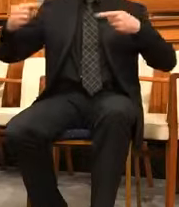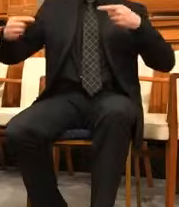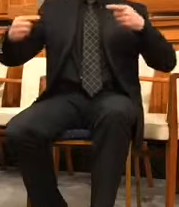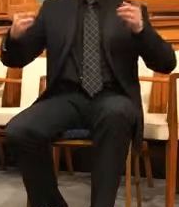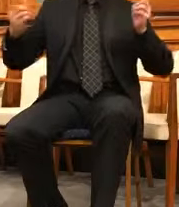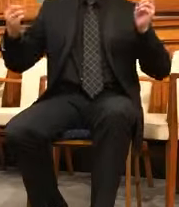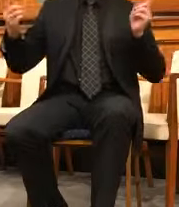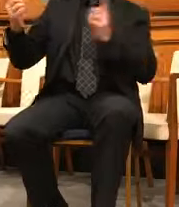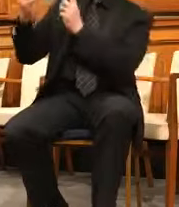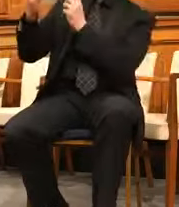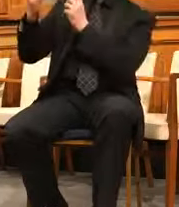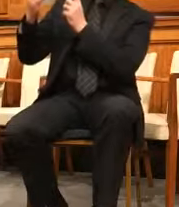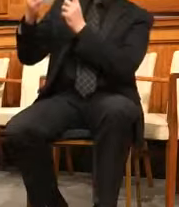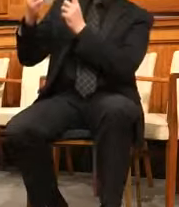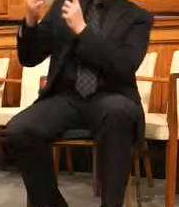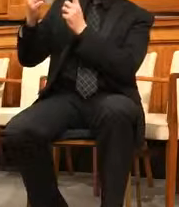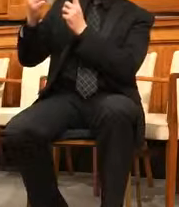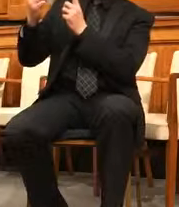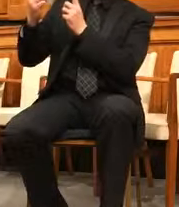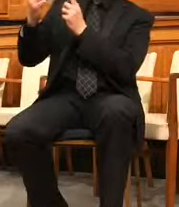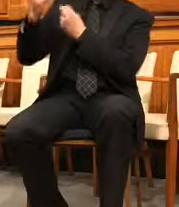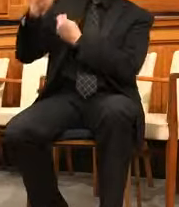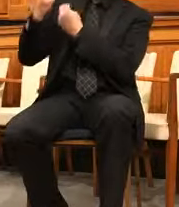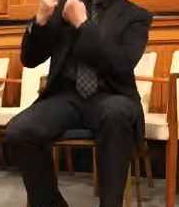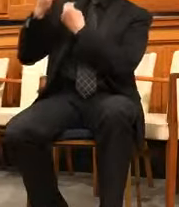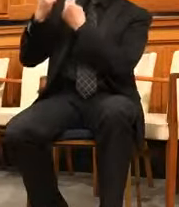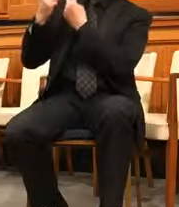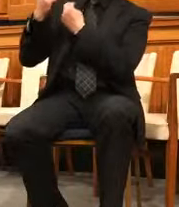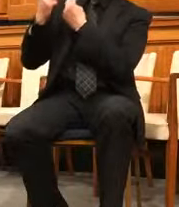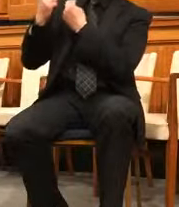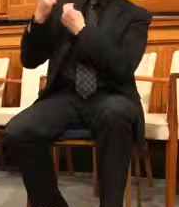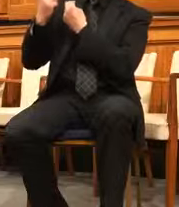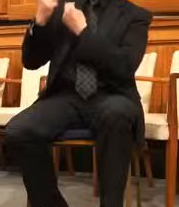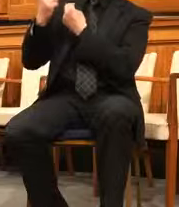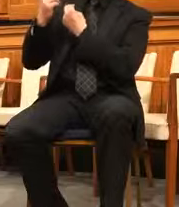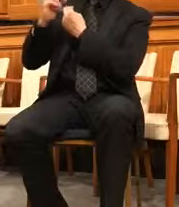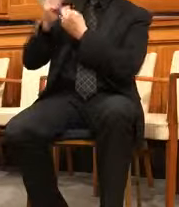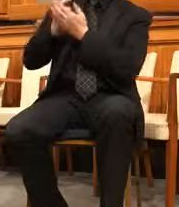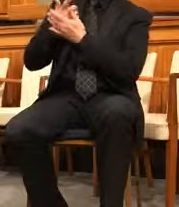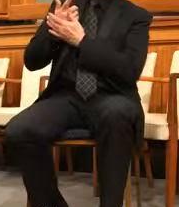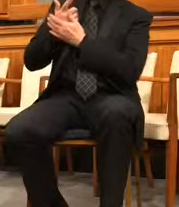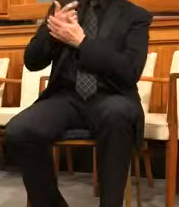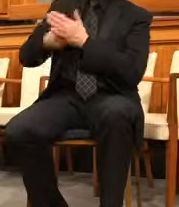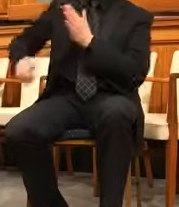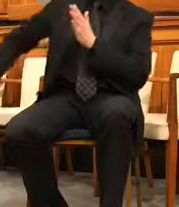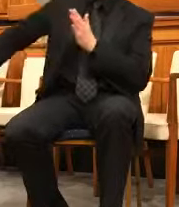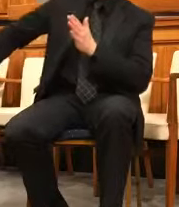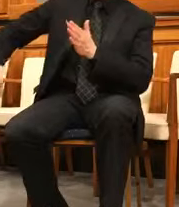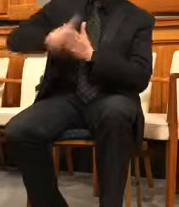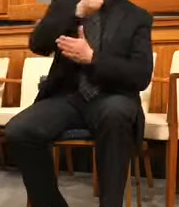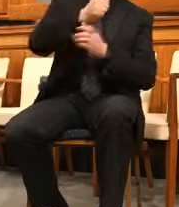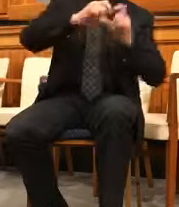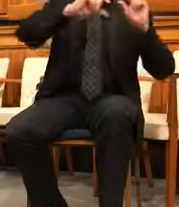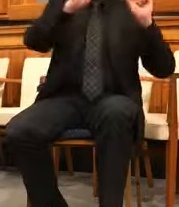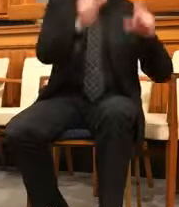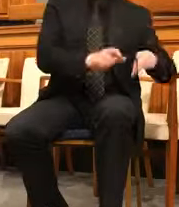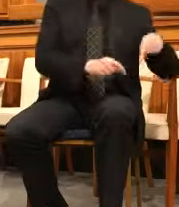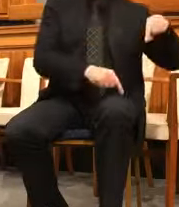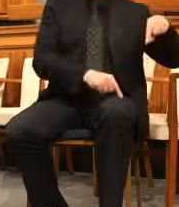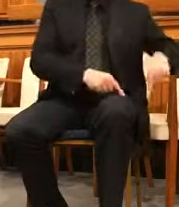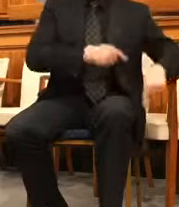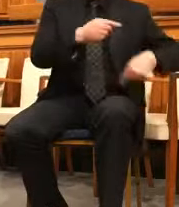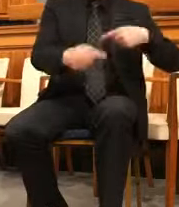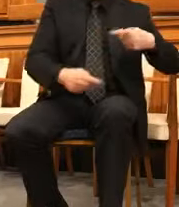in judgment. Am I going to be everlastingly banished? Or am I going to be received by